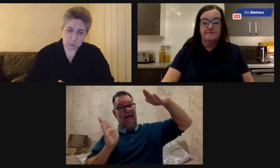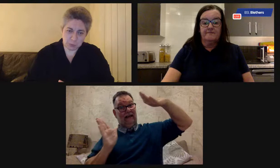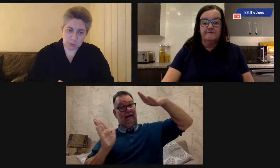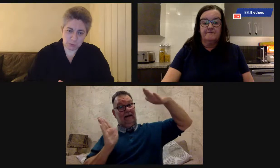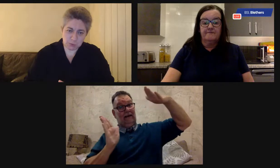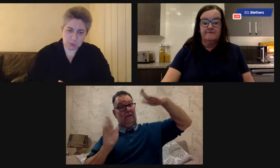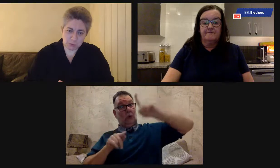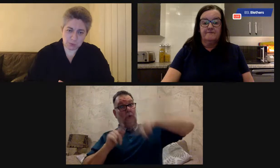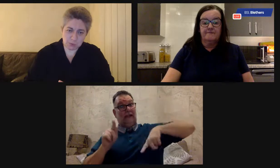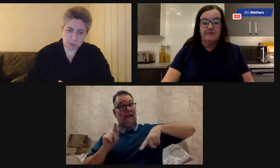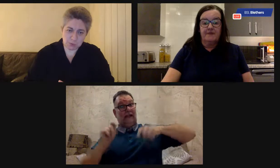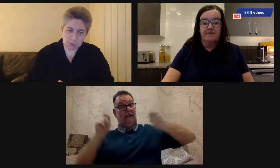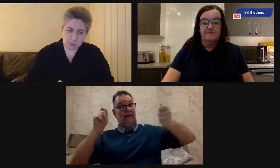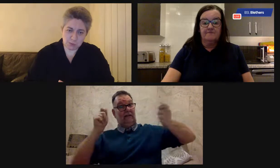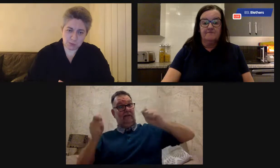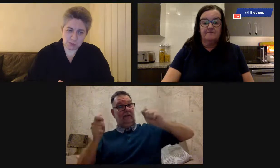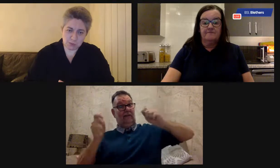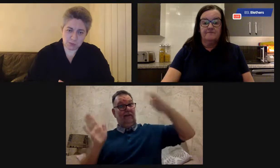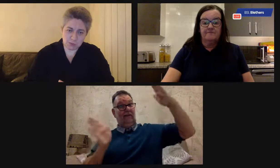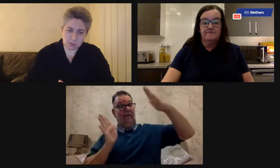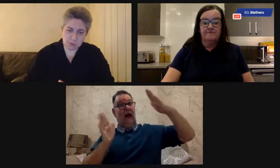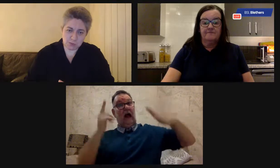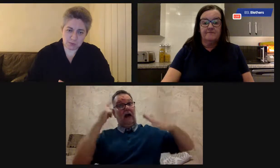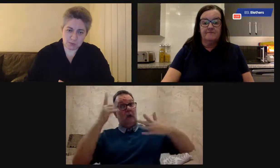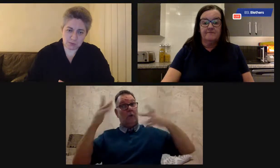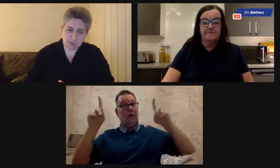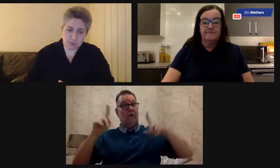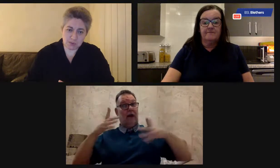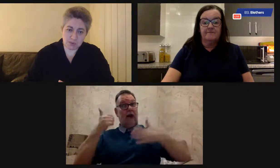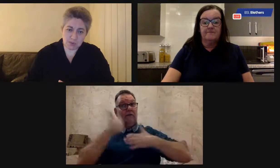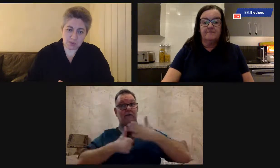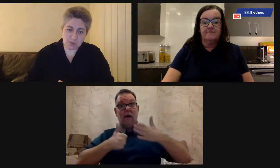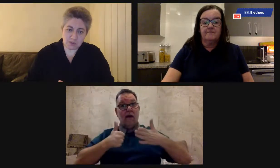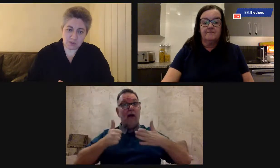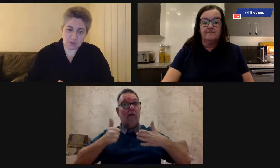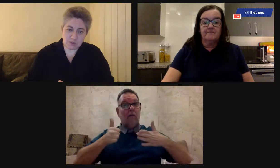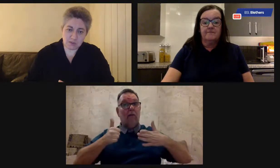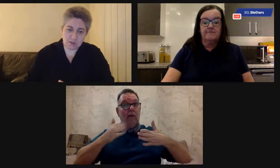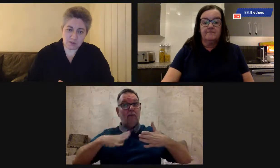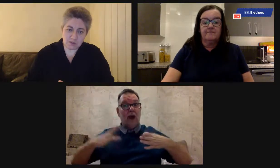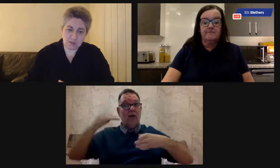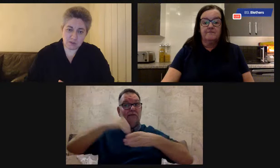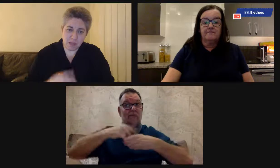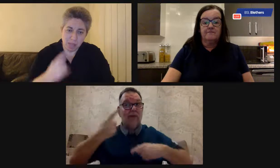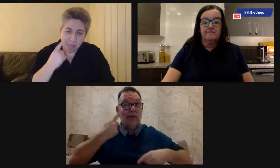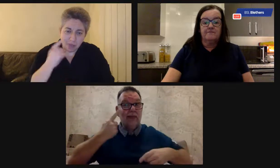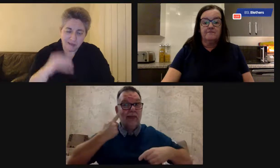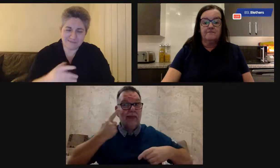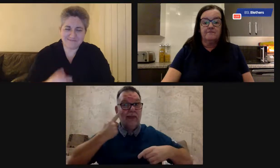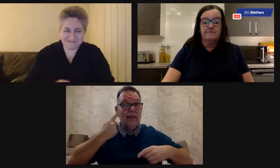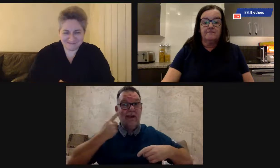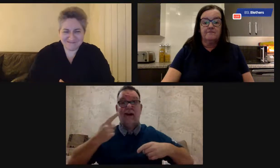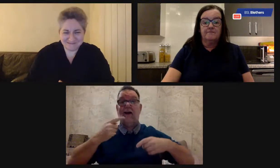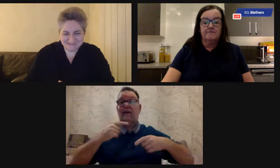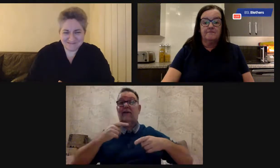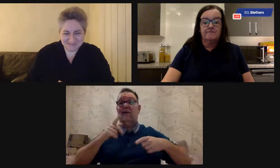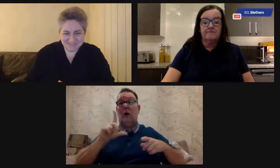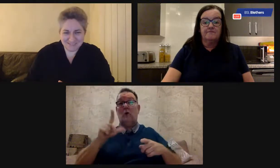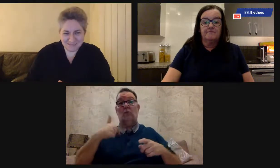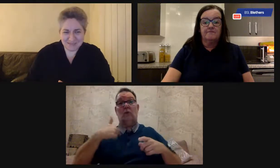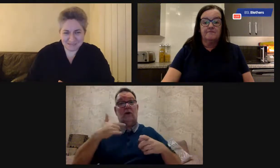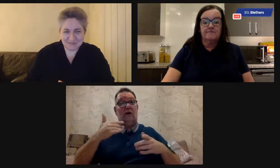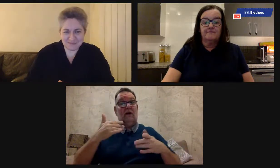70. So instead of it being kind of 75 and then coming down to 60, it's came right down to